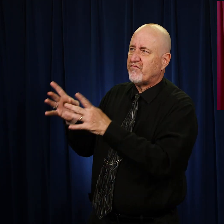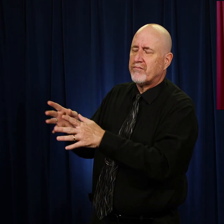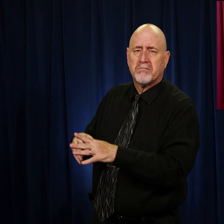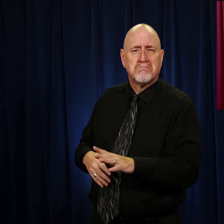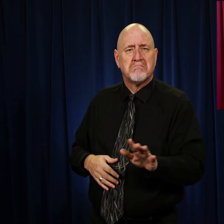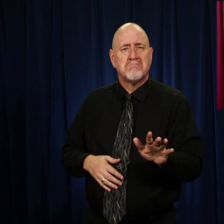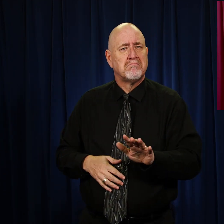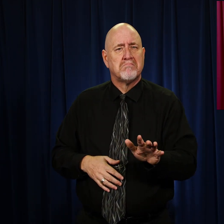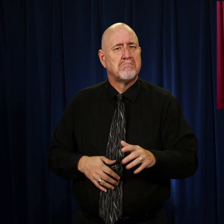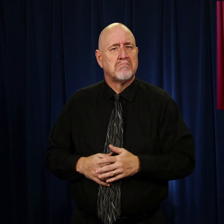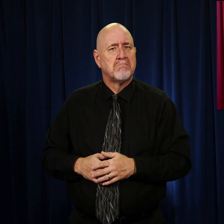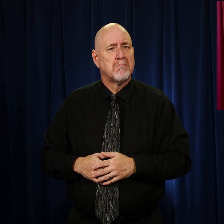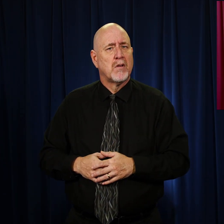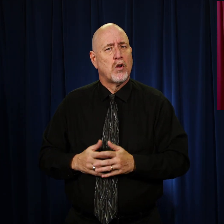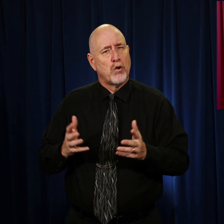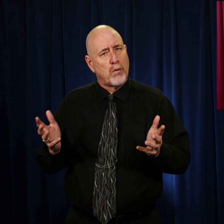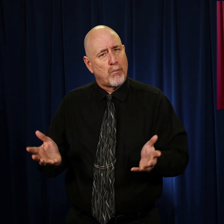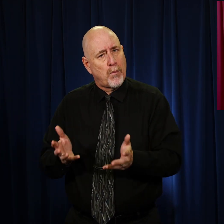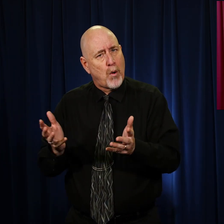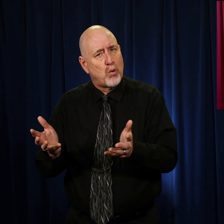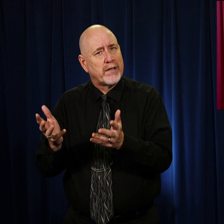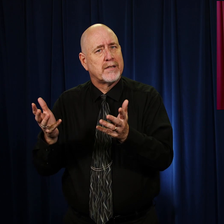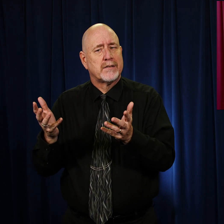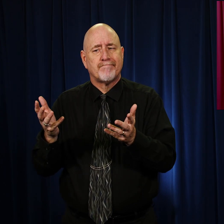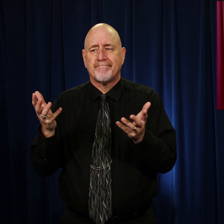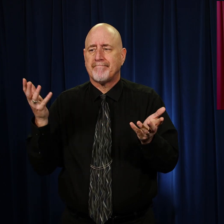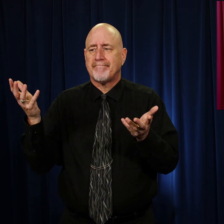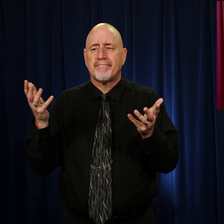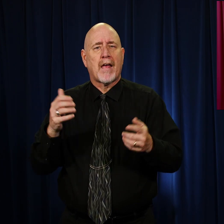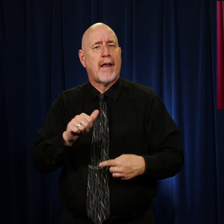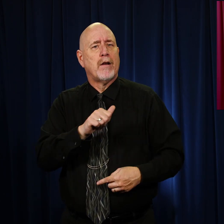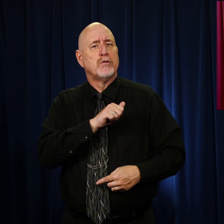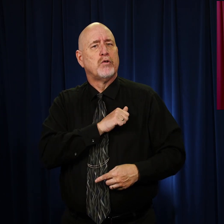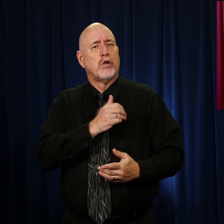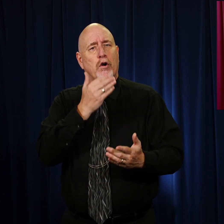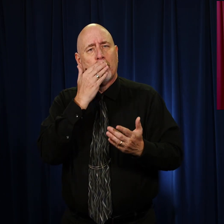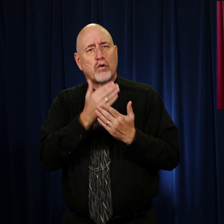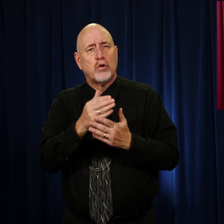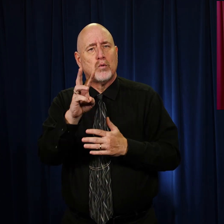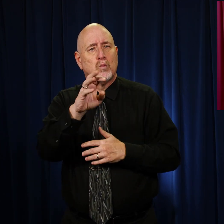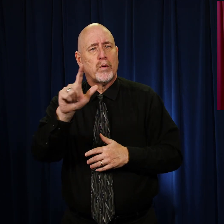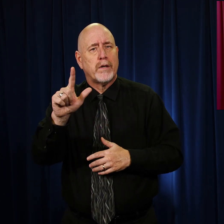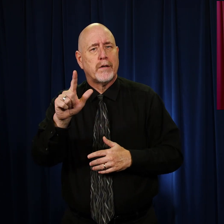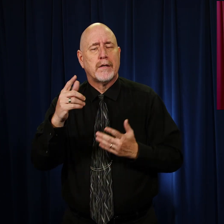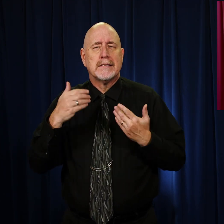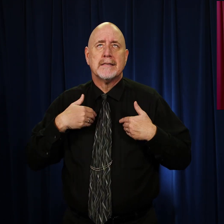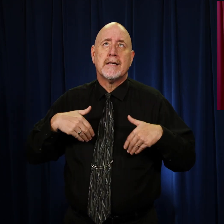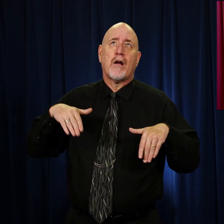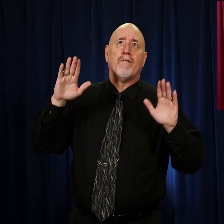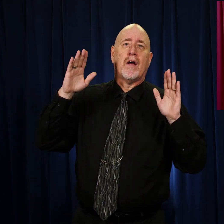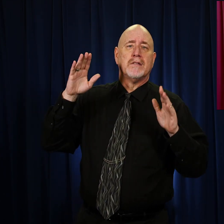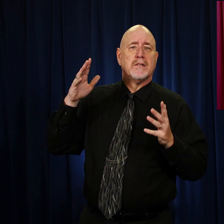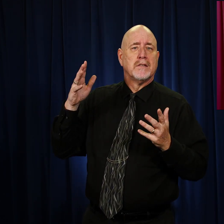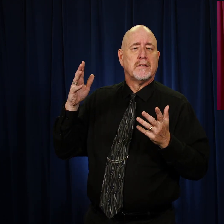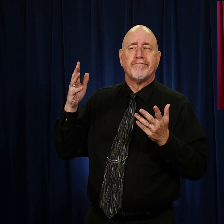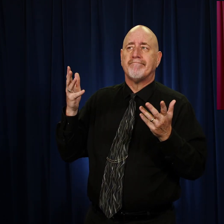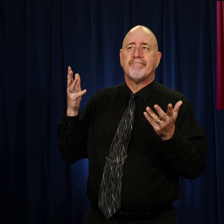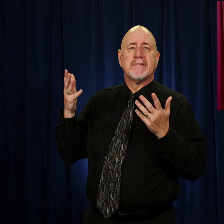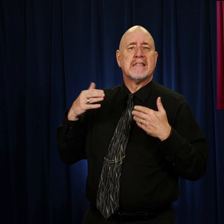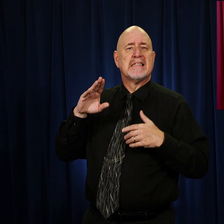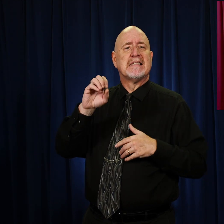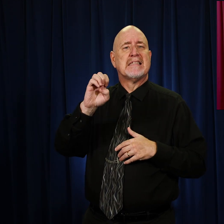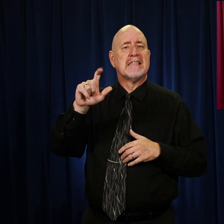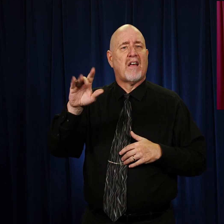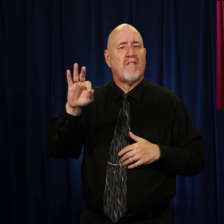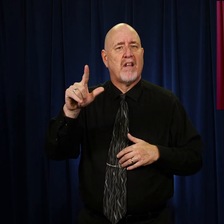hatred, but instead you're promoting an attitude of goodwill, of self-sacrifice, of